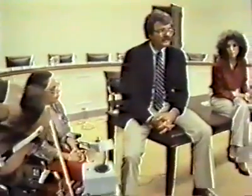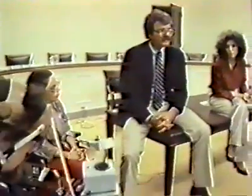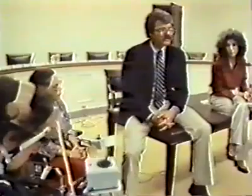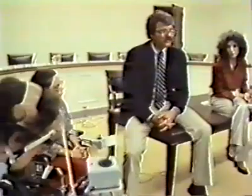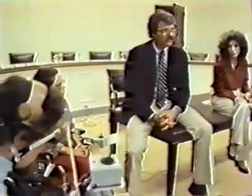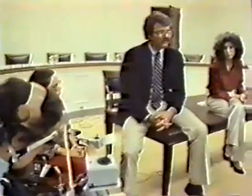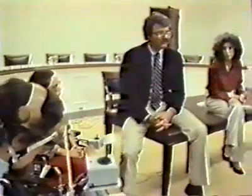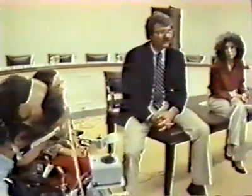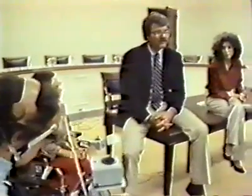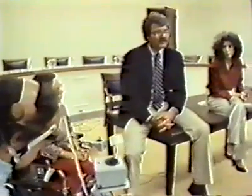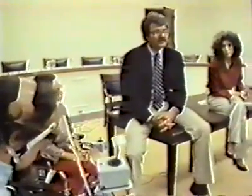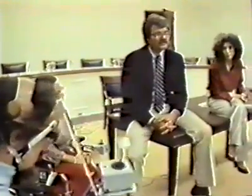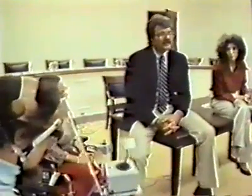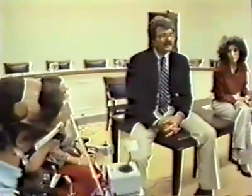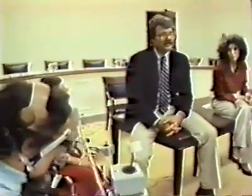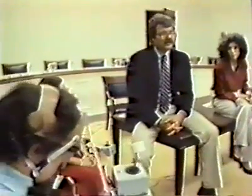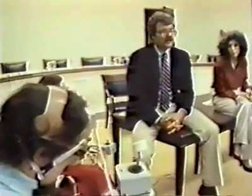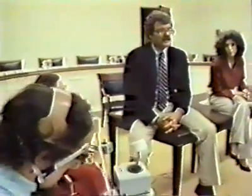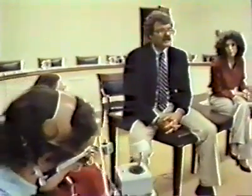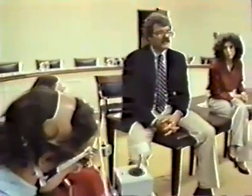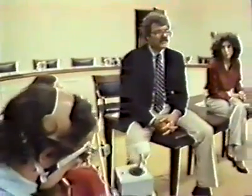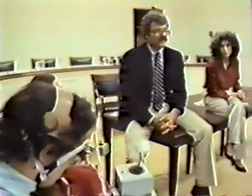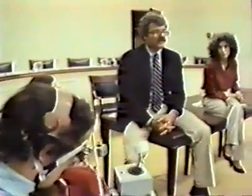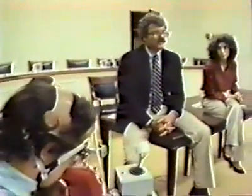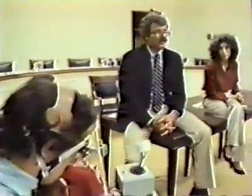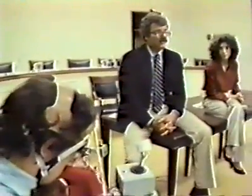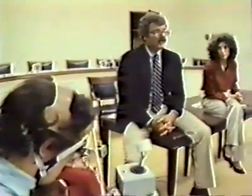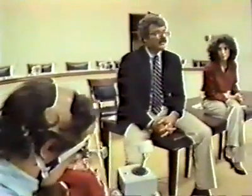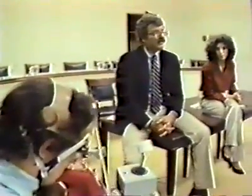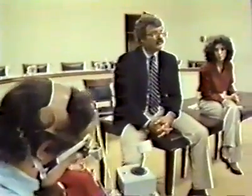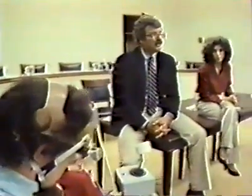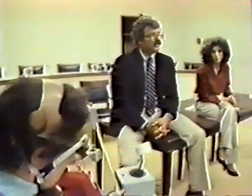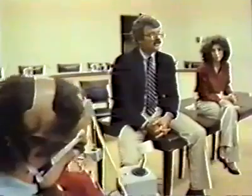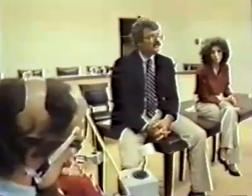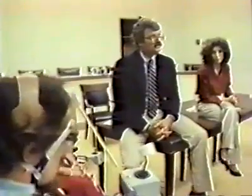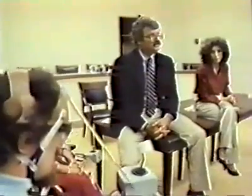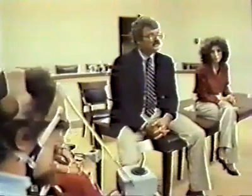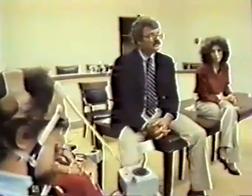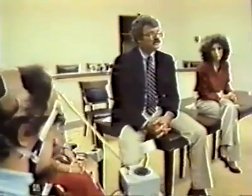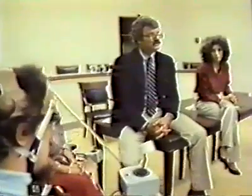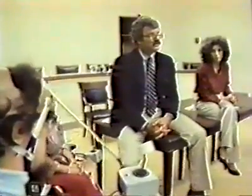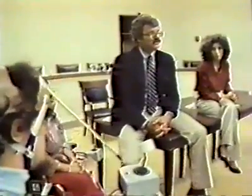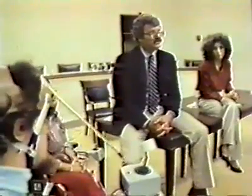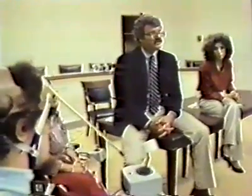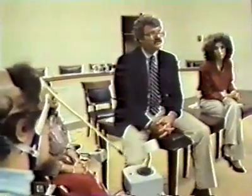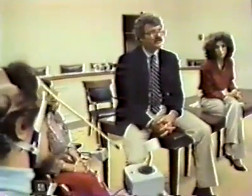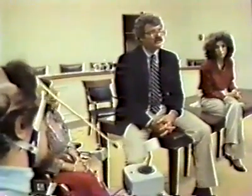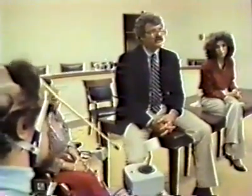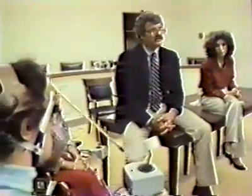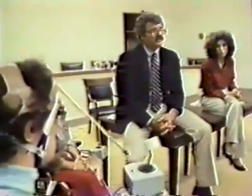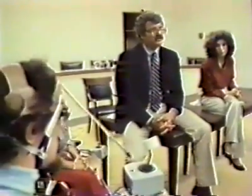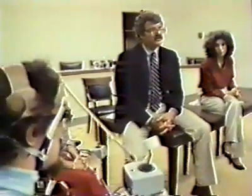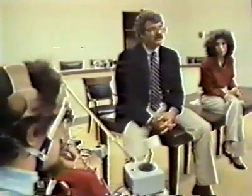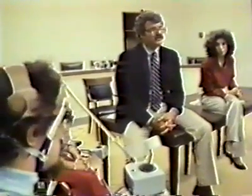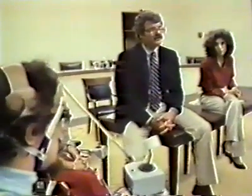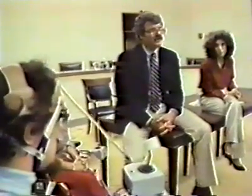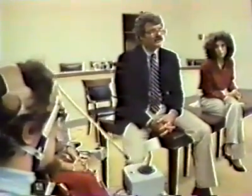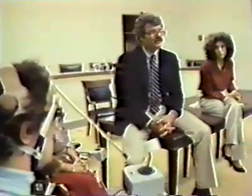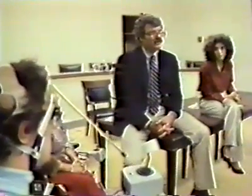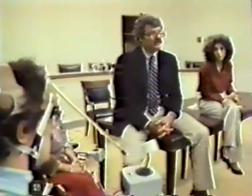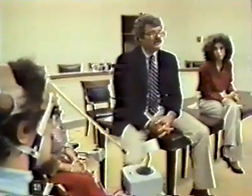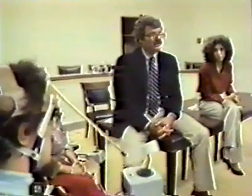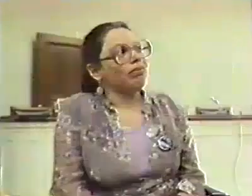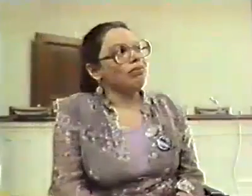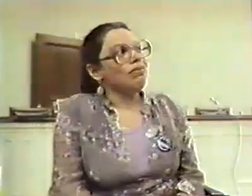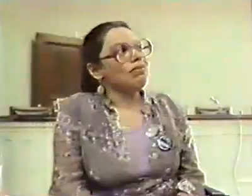here in the next 45 minutes, that's going to be our mandate on Monday to start searching for those